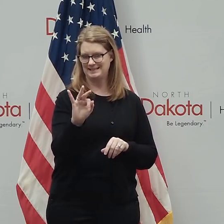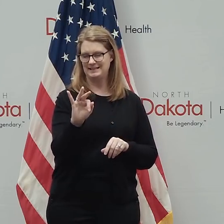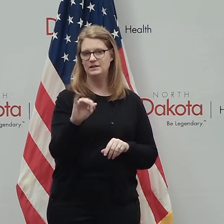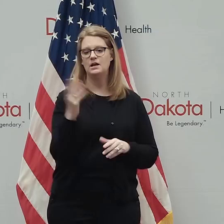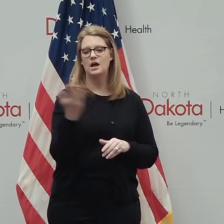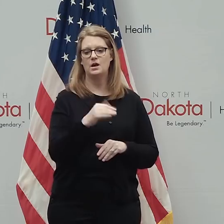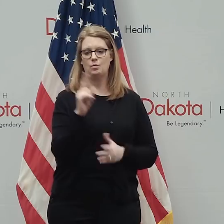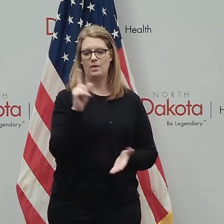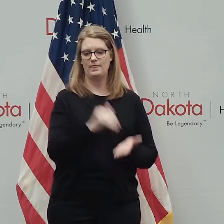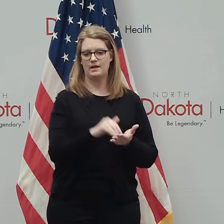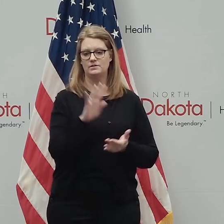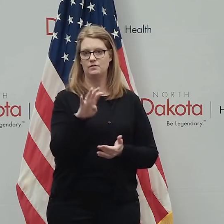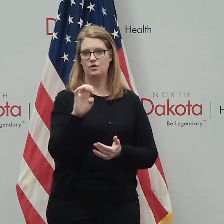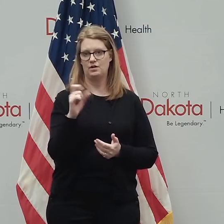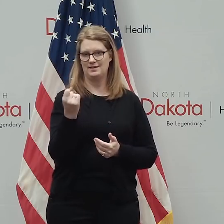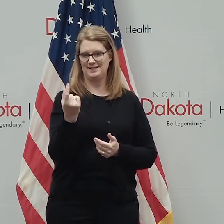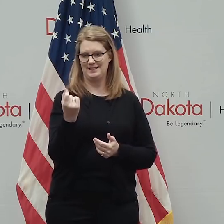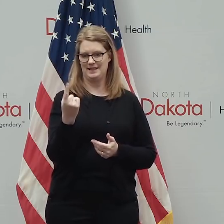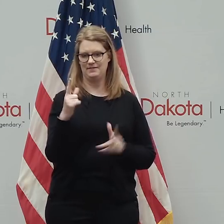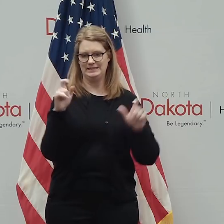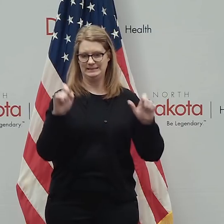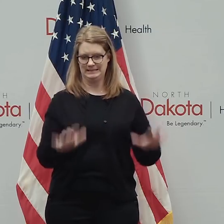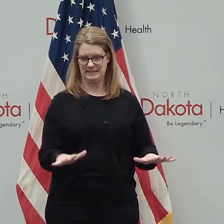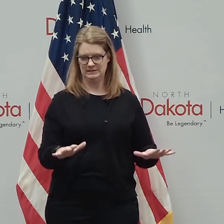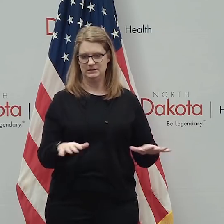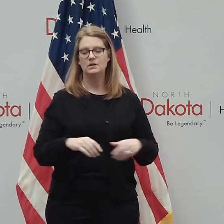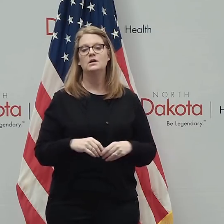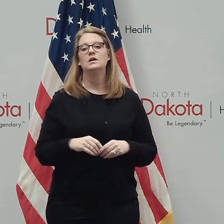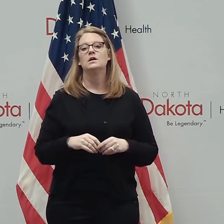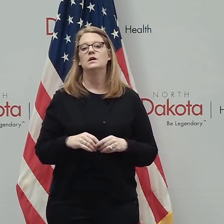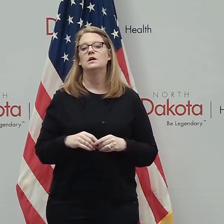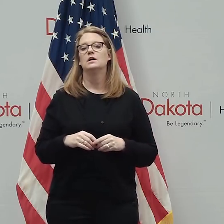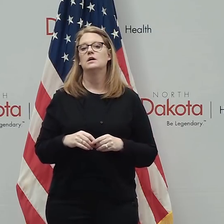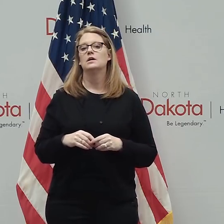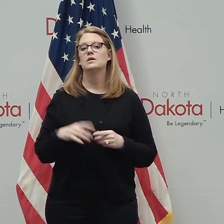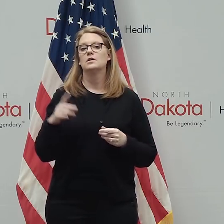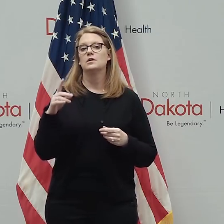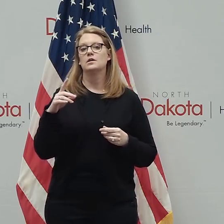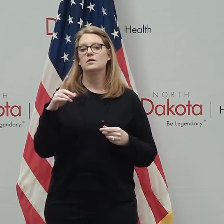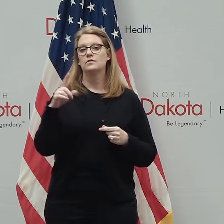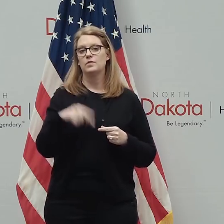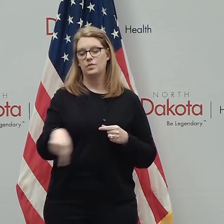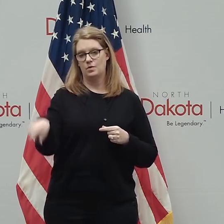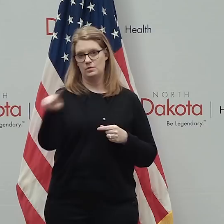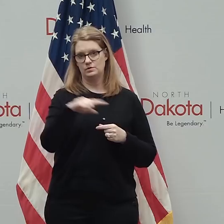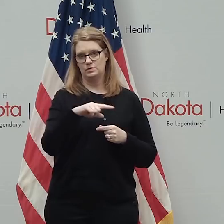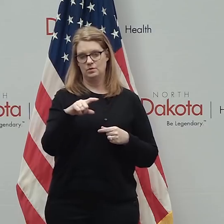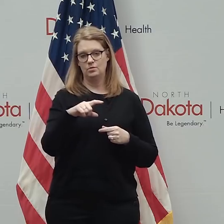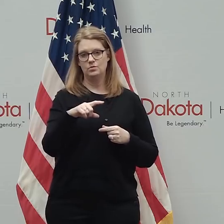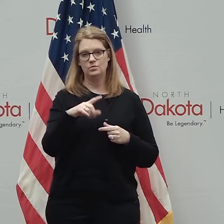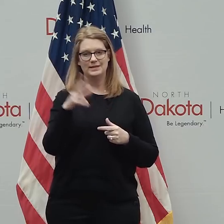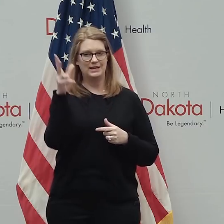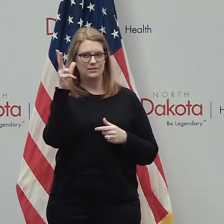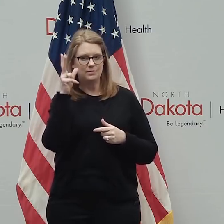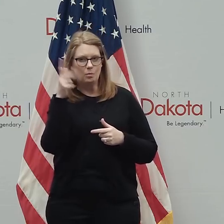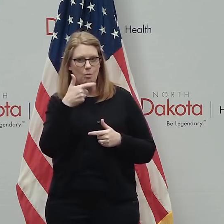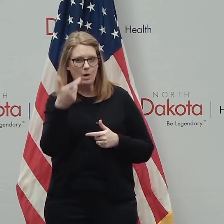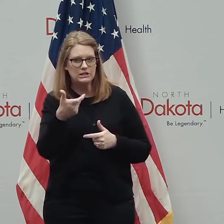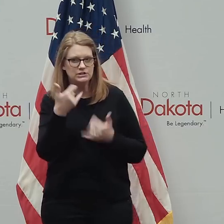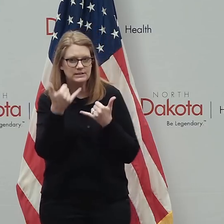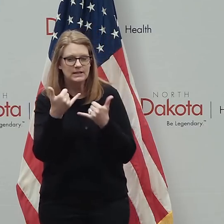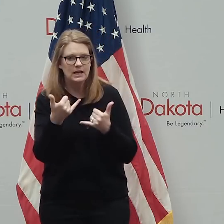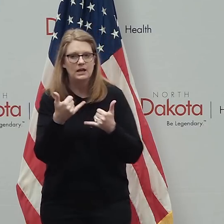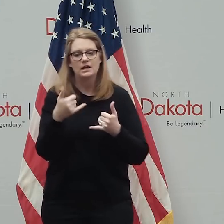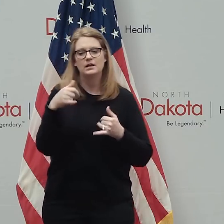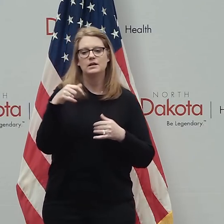of 1,411 tests. And again, for those that are listening in,